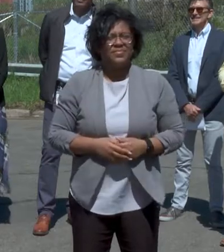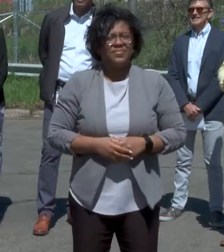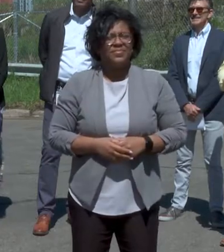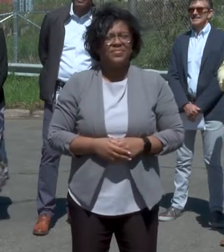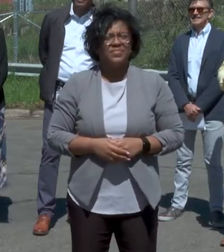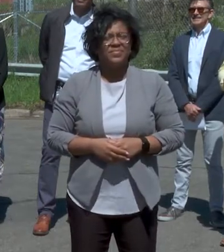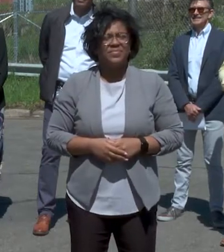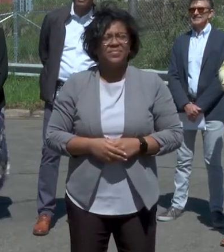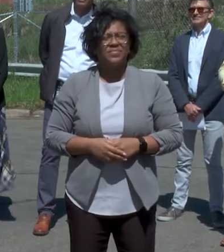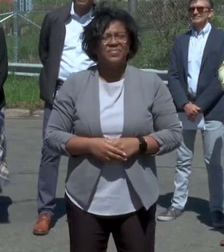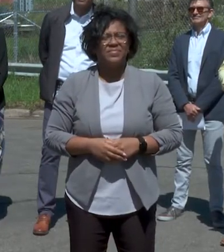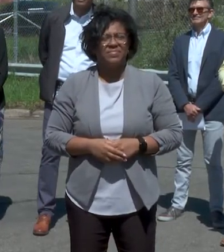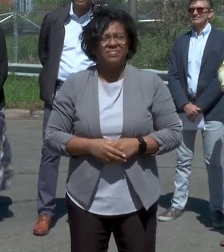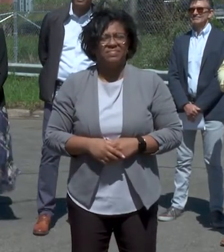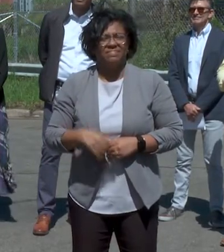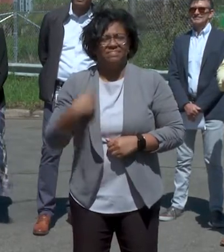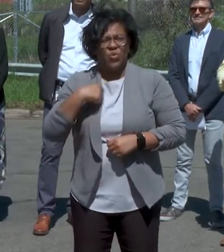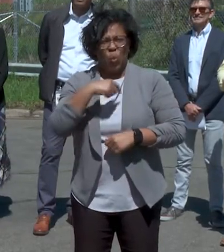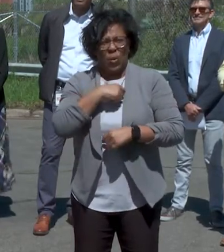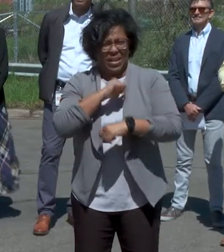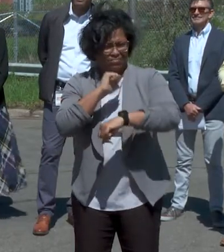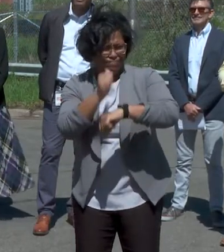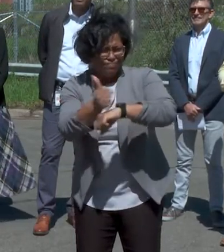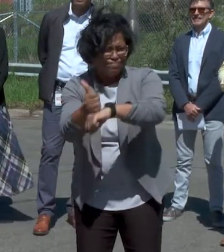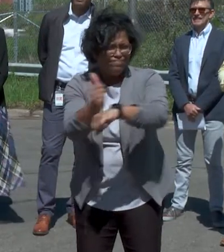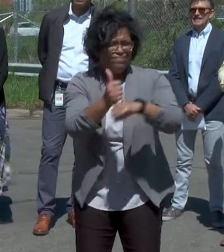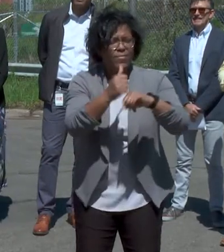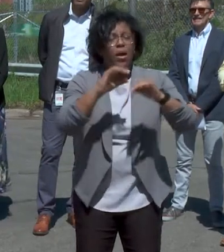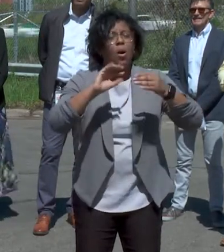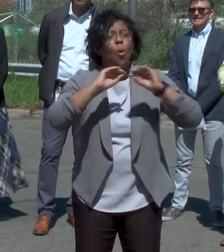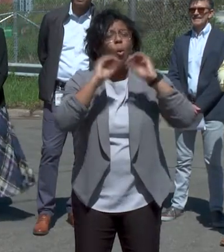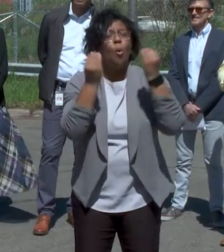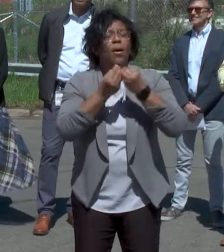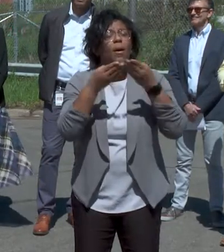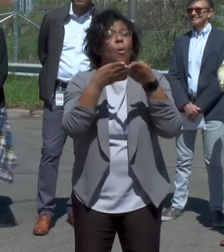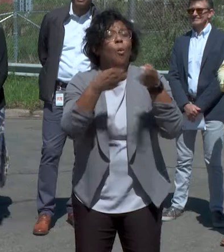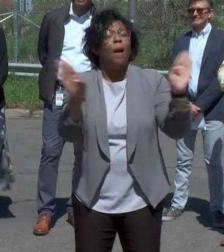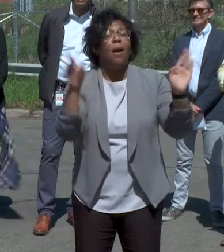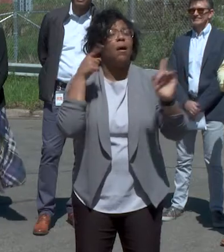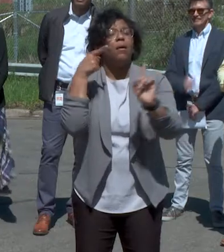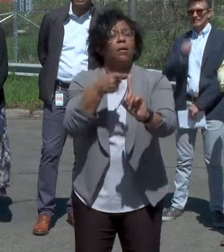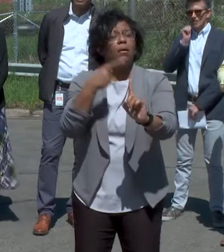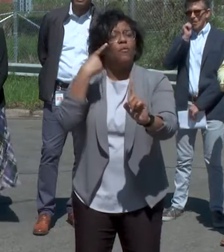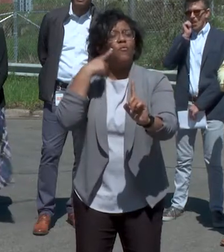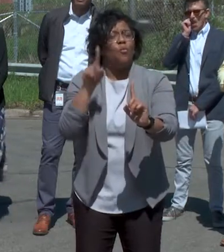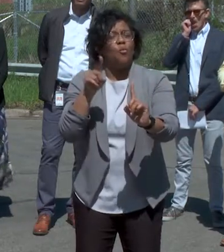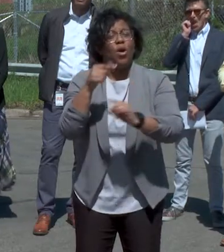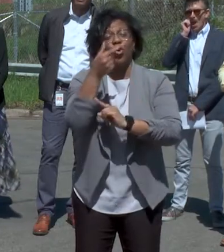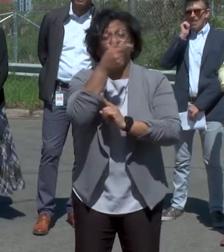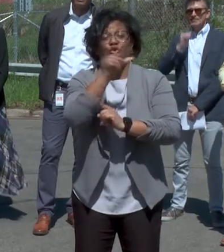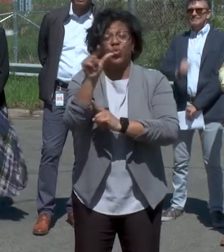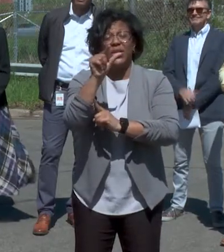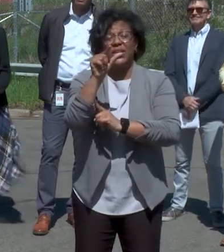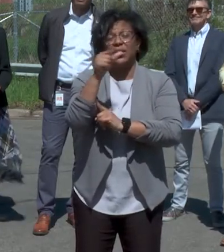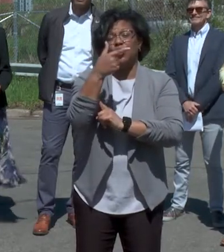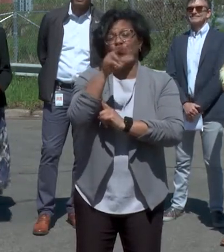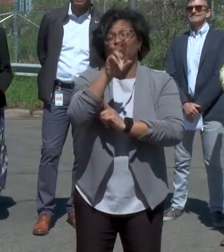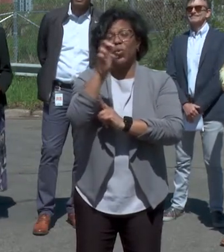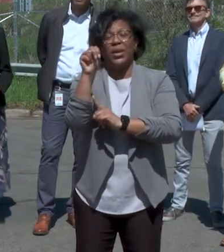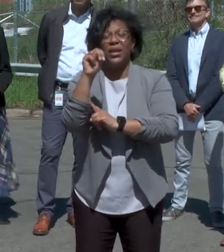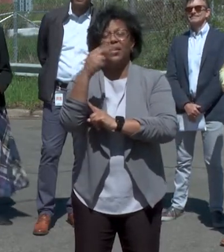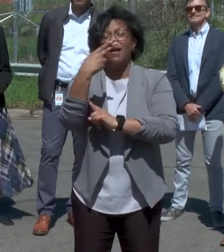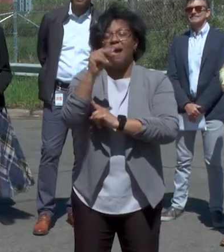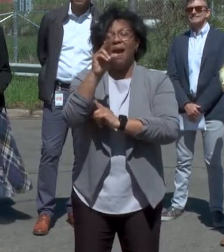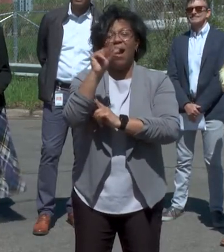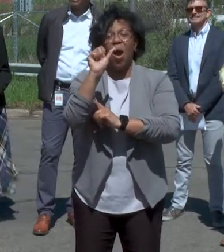an organization-wide baseline for greenhouse gas emissions. We surpassed